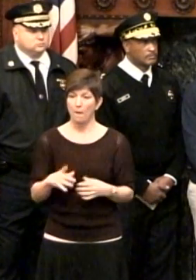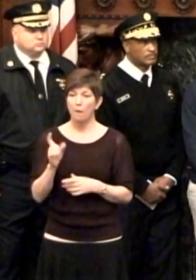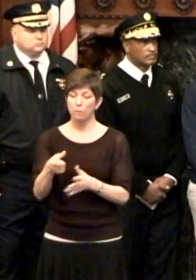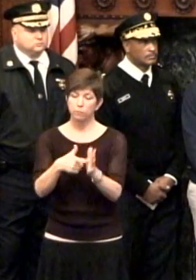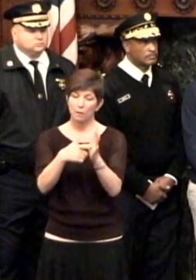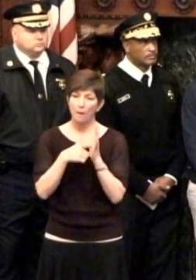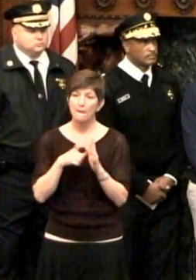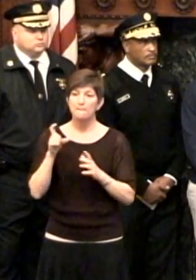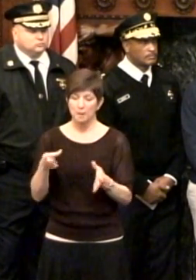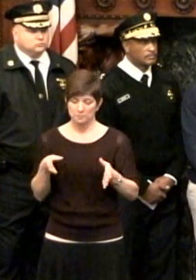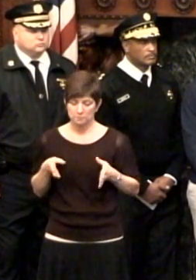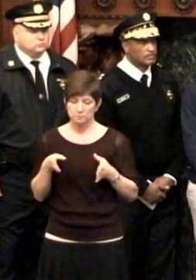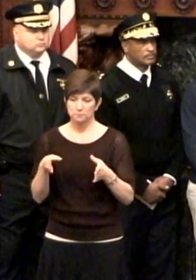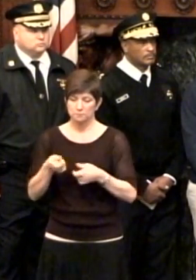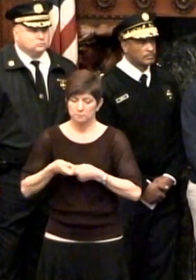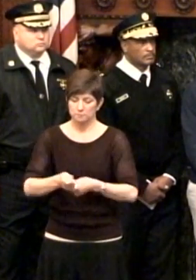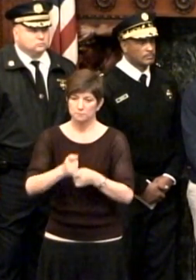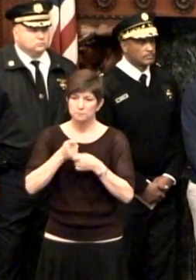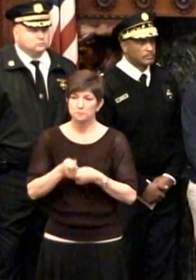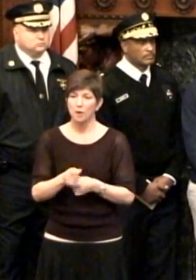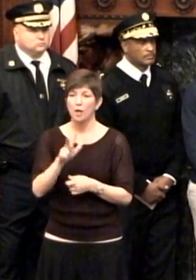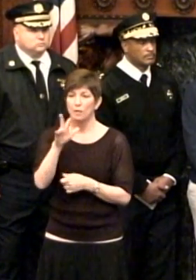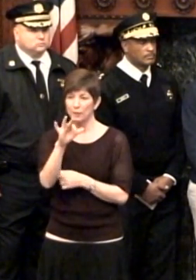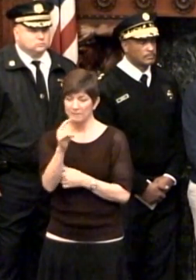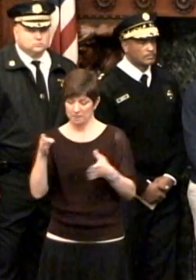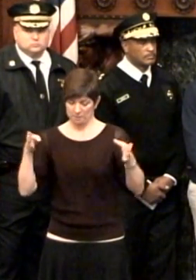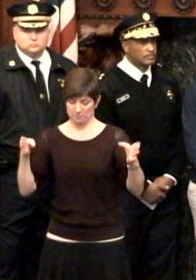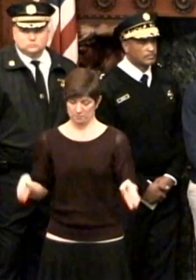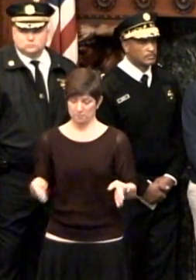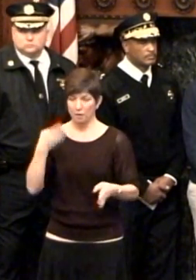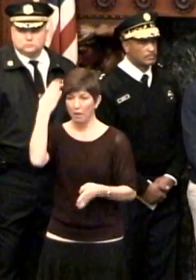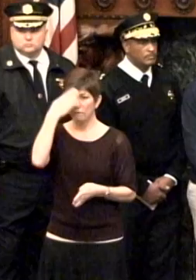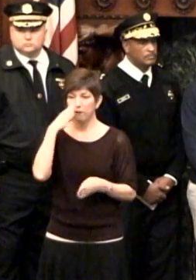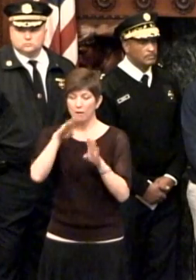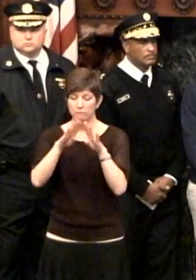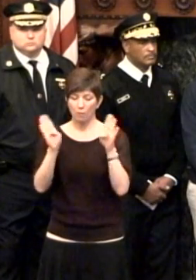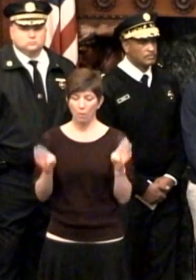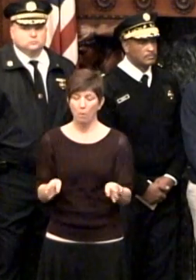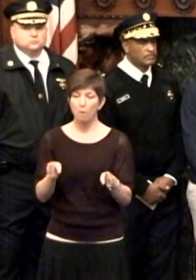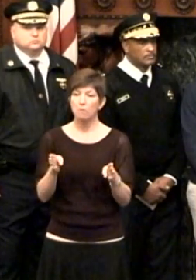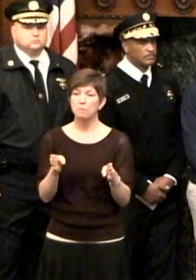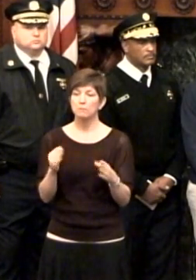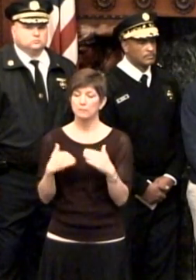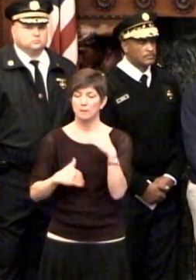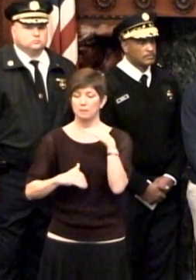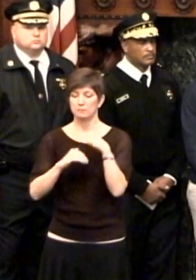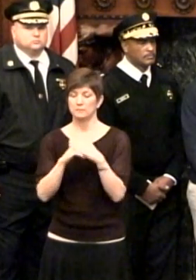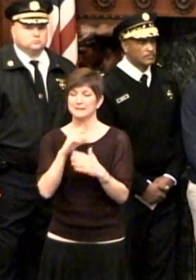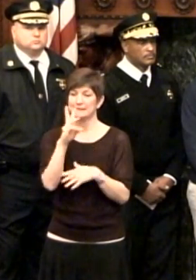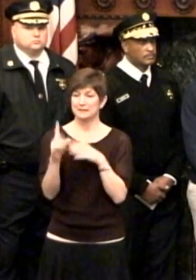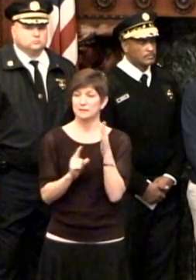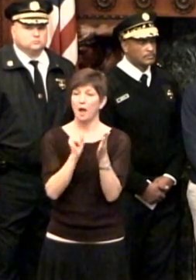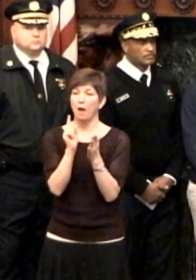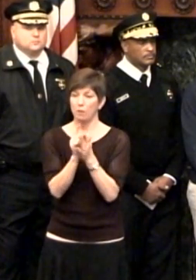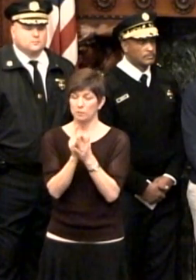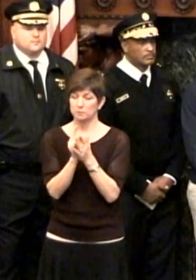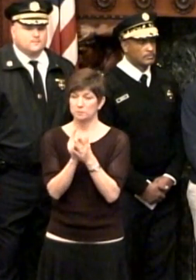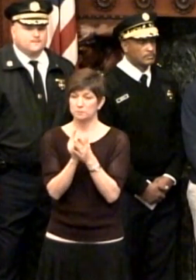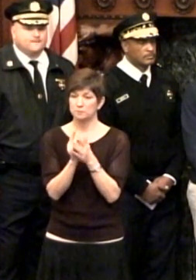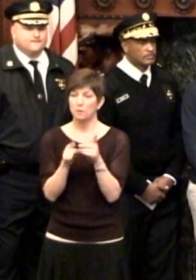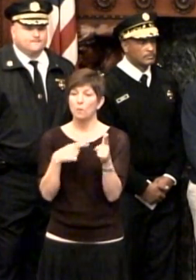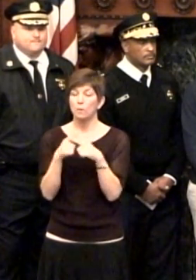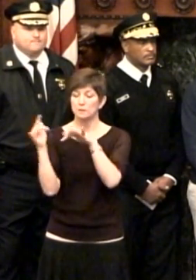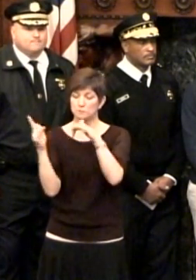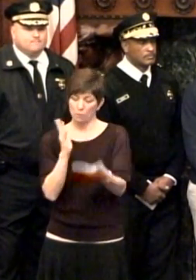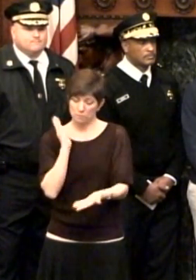required to clear a path 3 feet wide in front of their property within 6 hours of the end of the snow